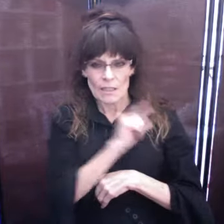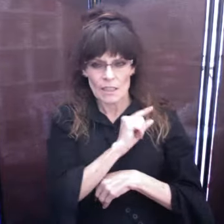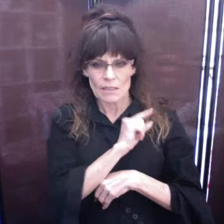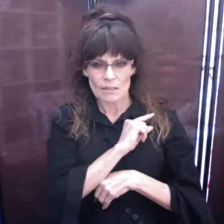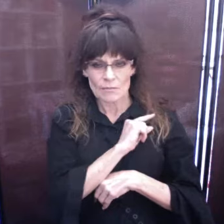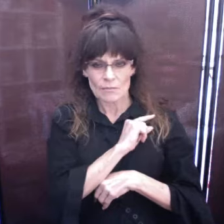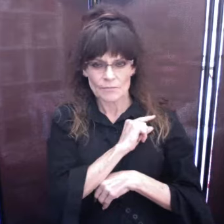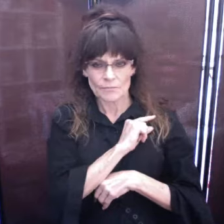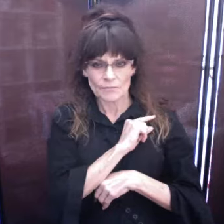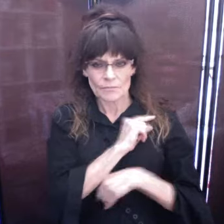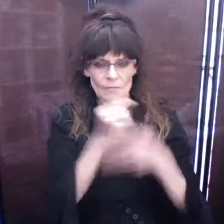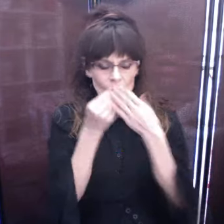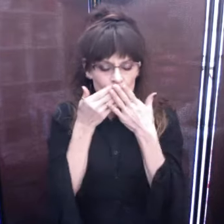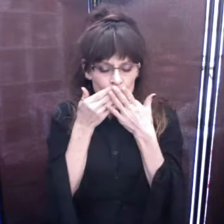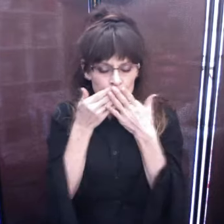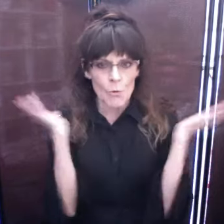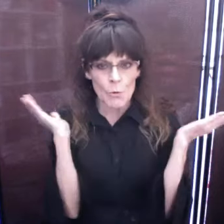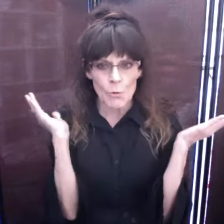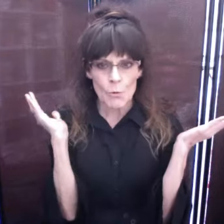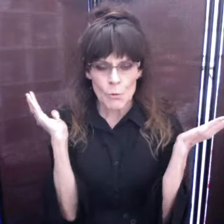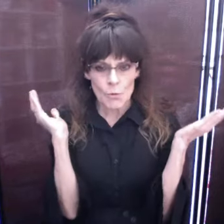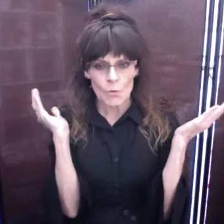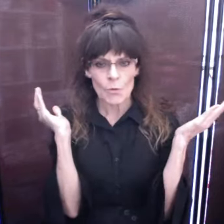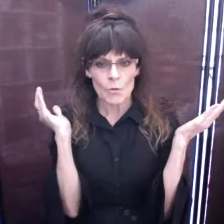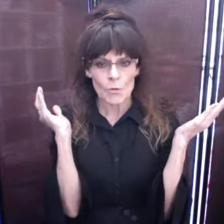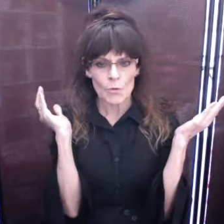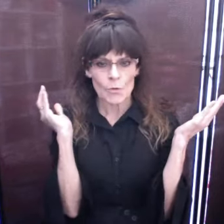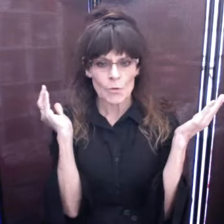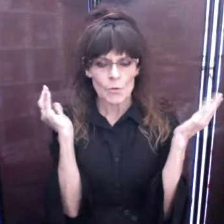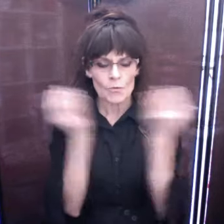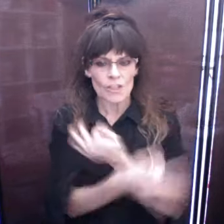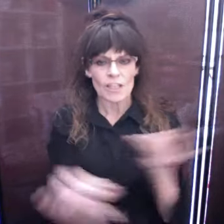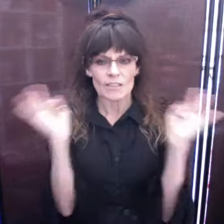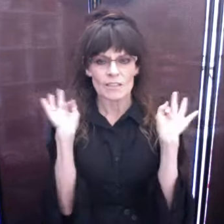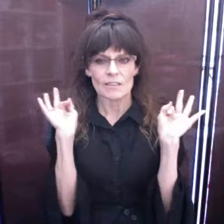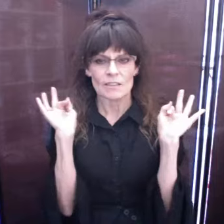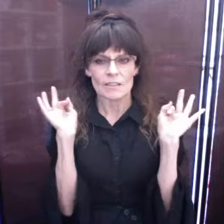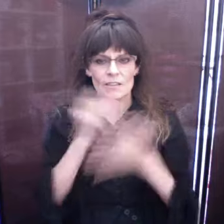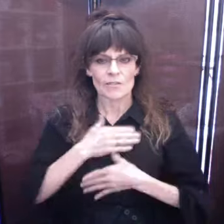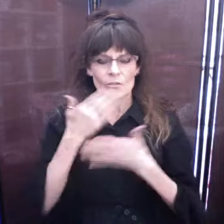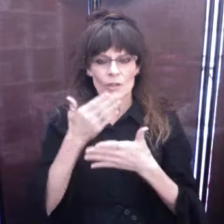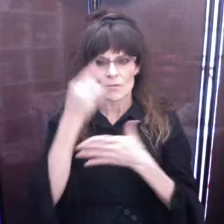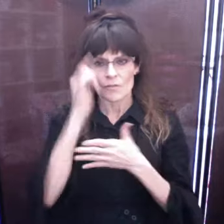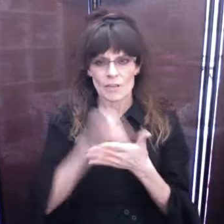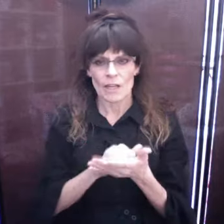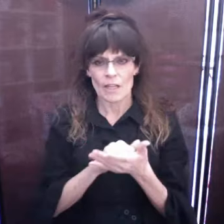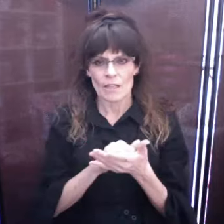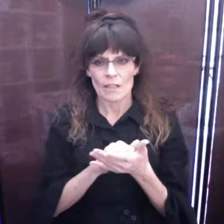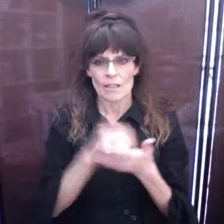just evaporated into thin air. I felt it go. I'm grateful for that experience. Grateful to be the son that could do those